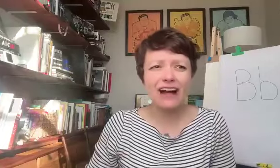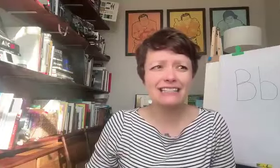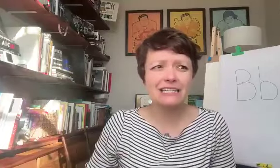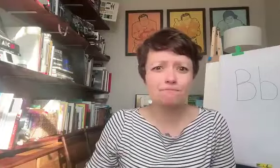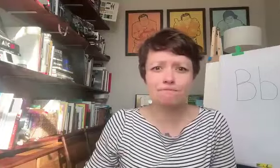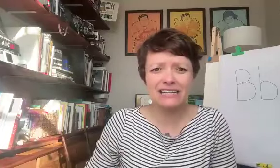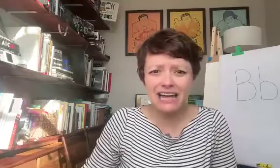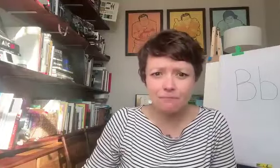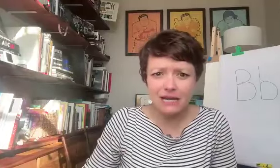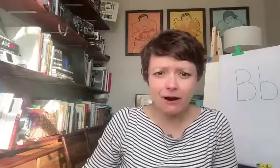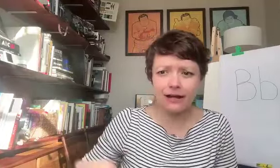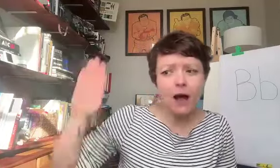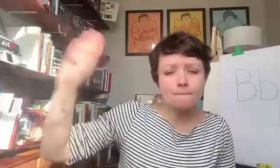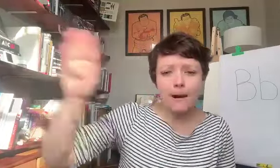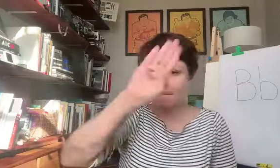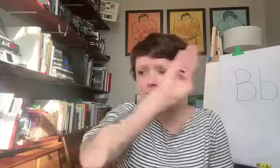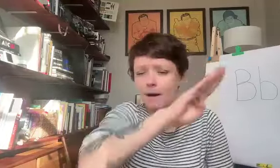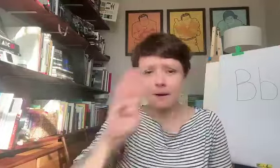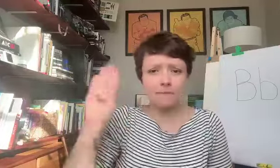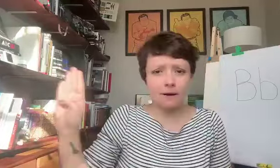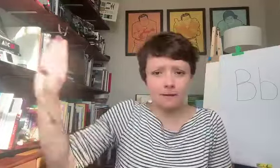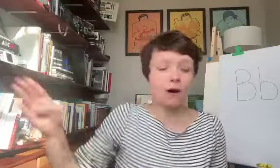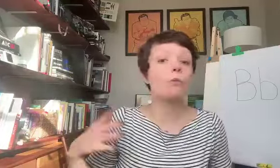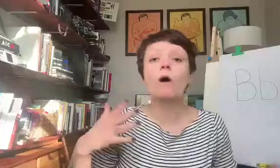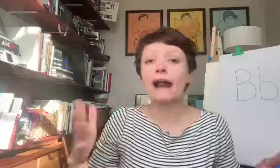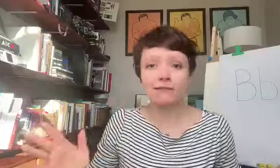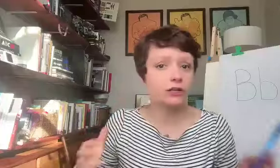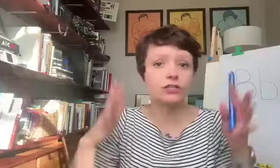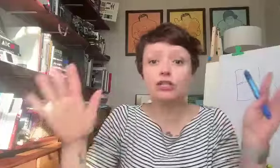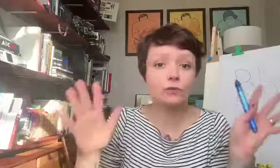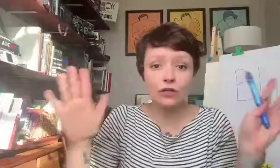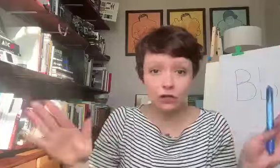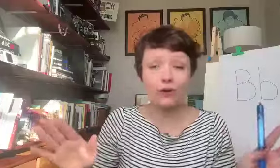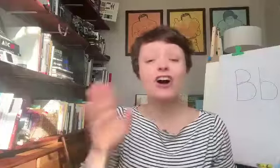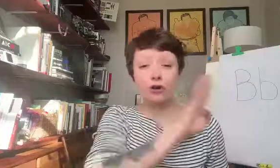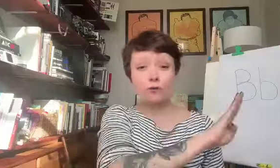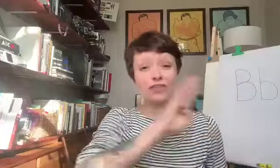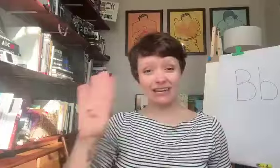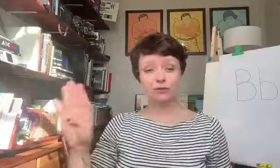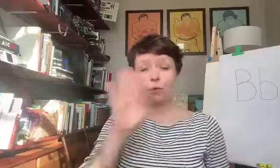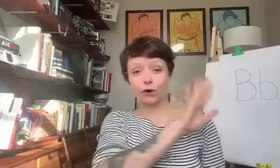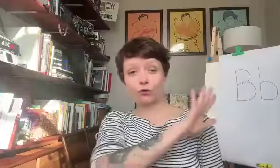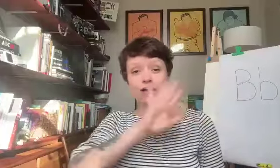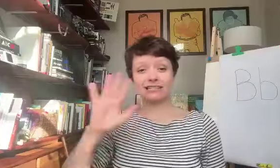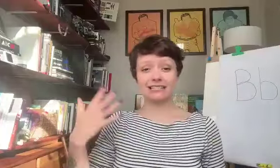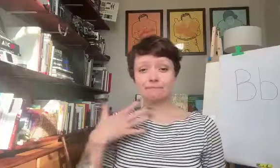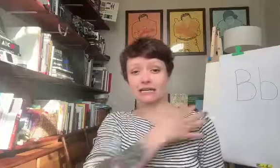friends, let's have a bee party. But whatever. Do you. Cool thing is, when we're crossing this